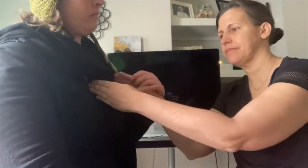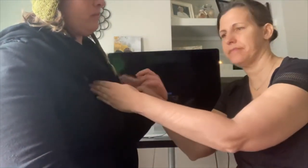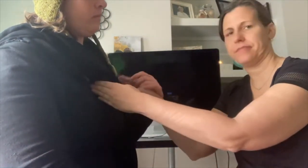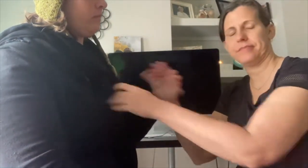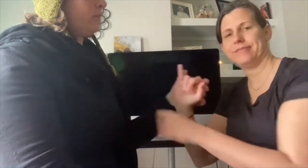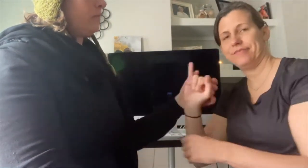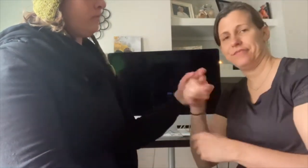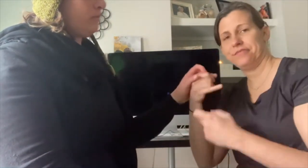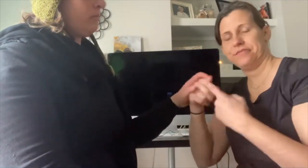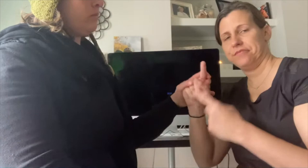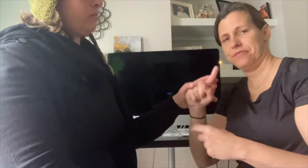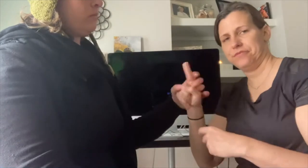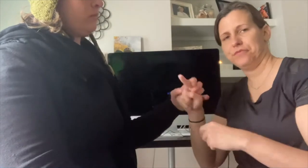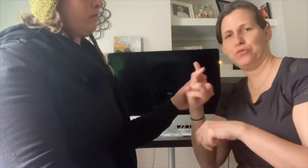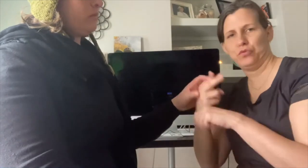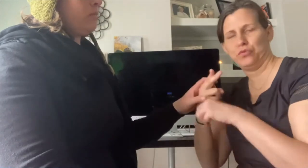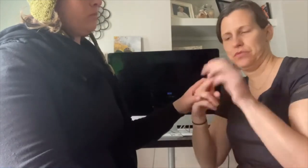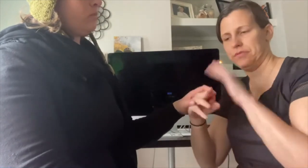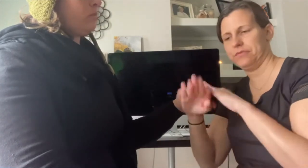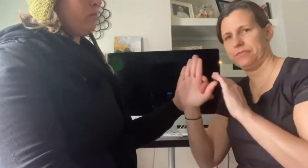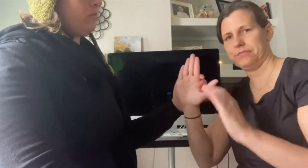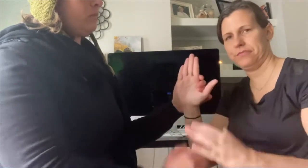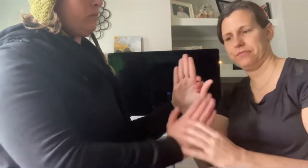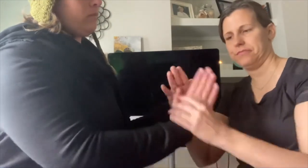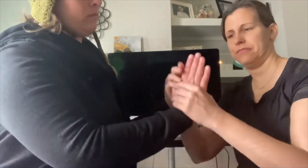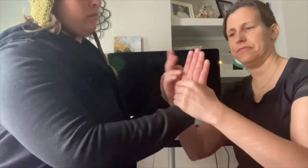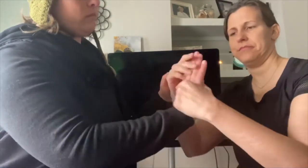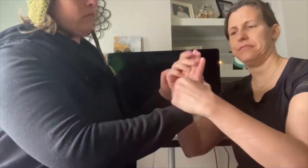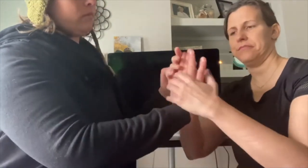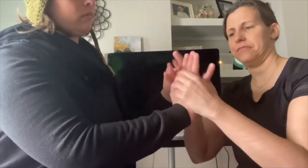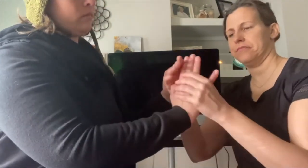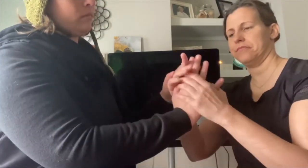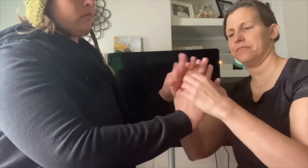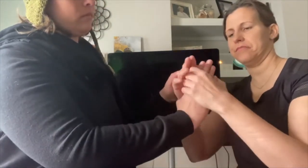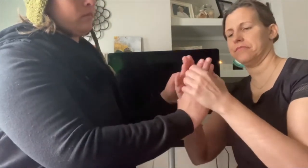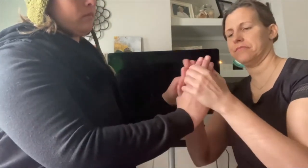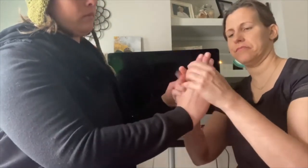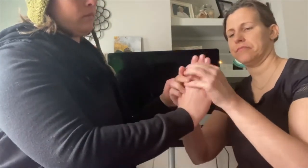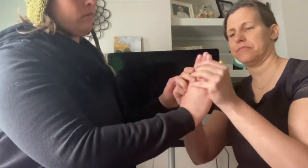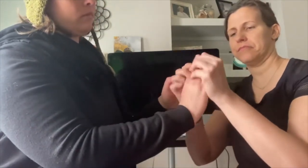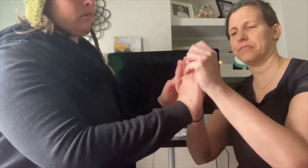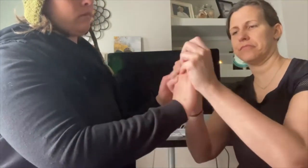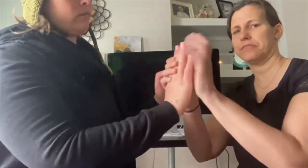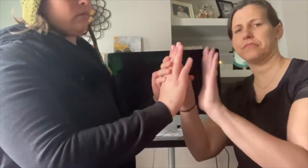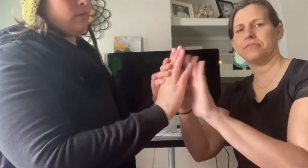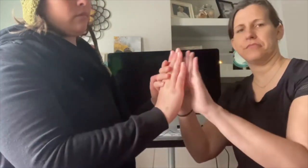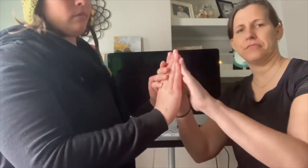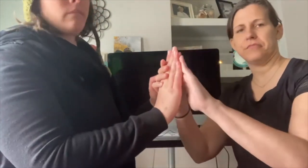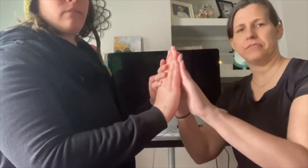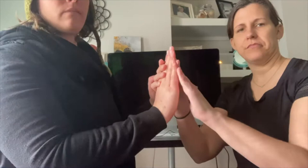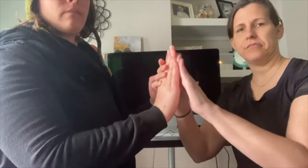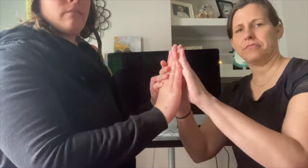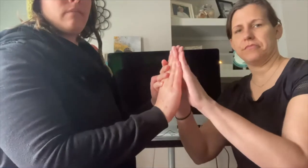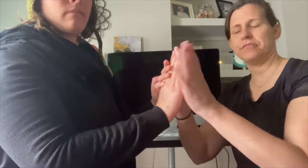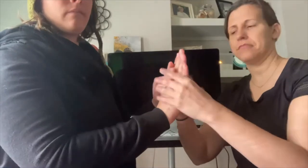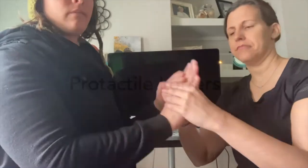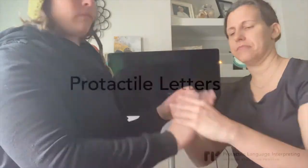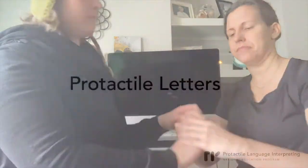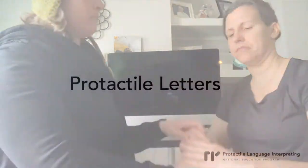the letter L would be made with the tips of all four fingers of the H1. The same pattern is repeated for the rest of the